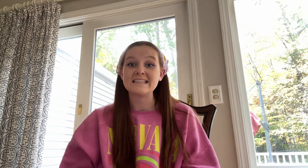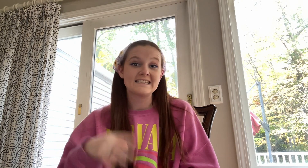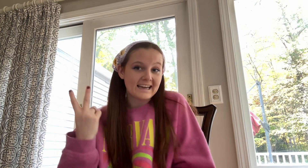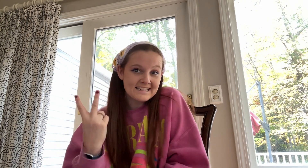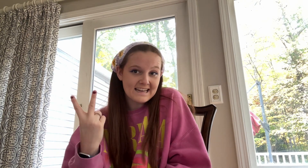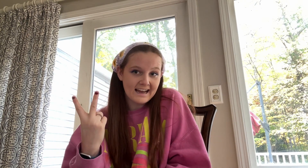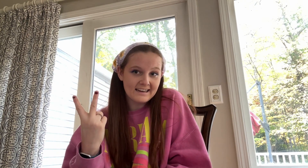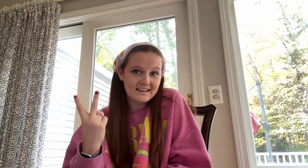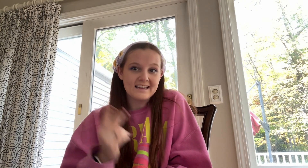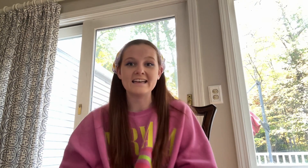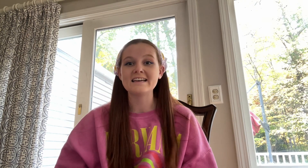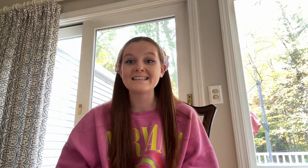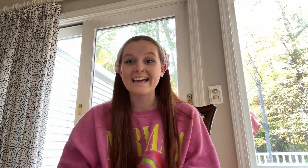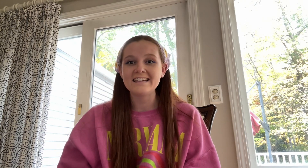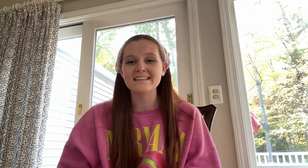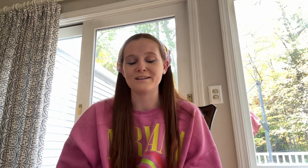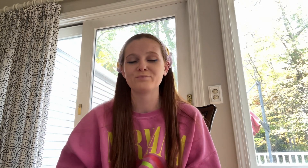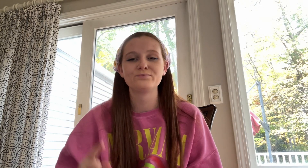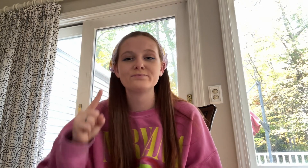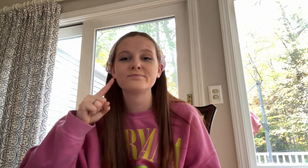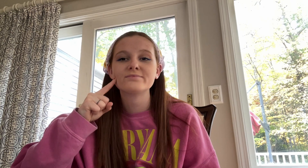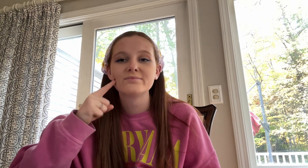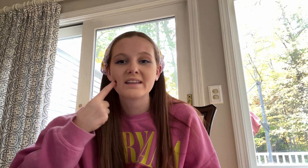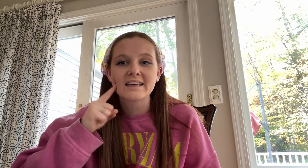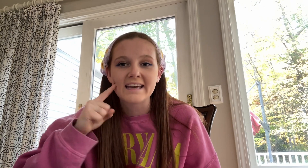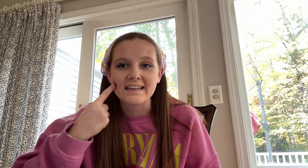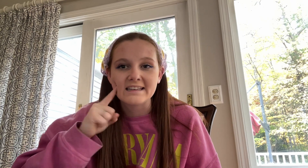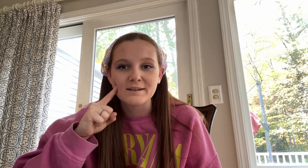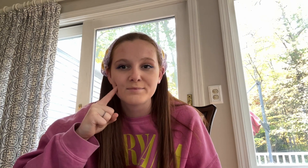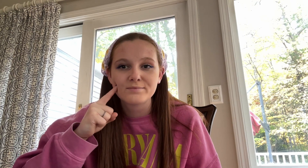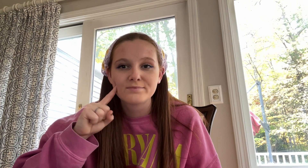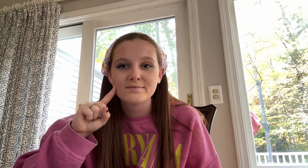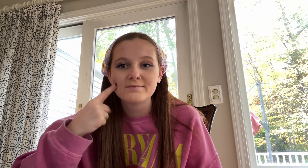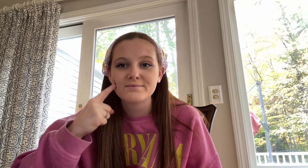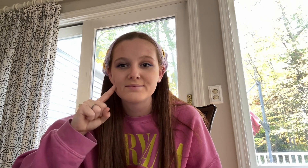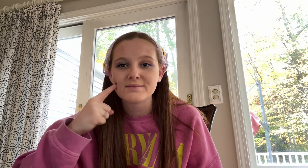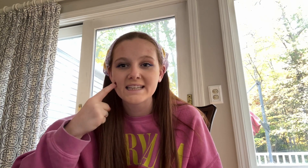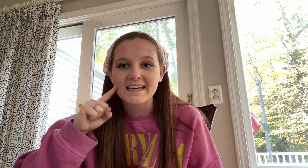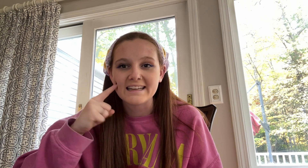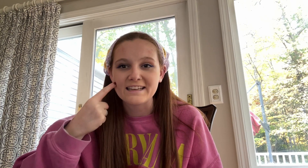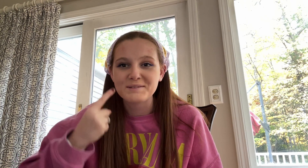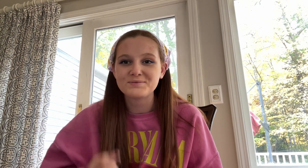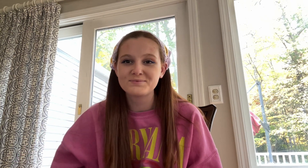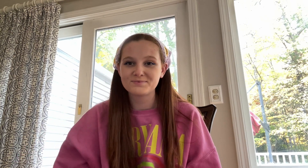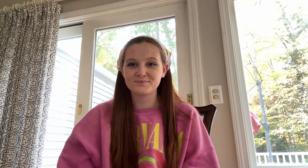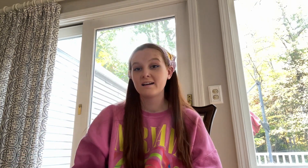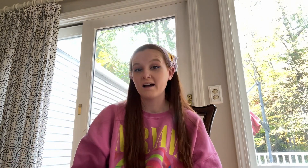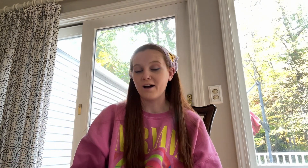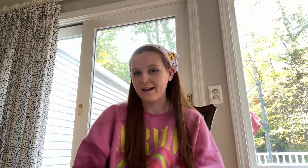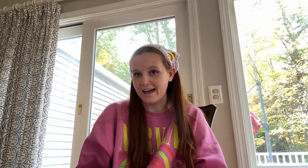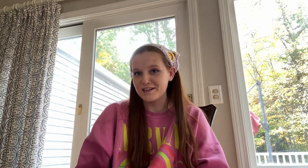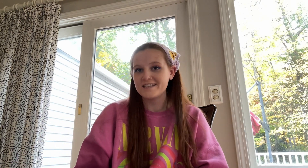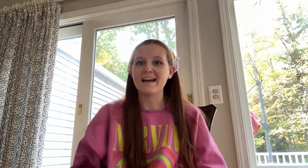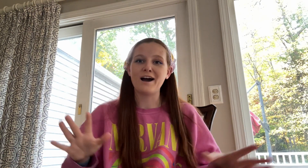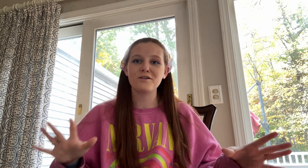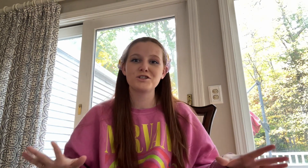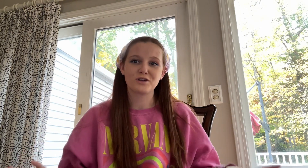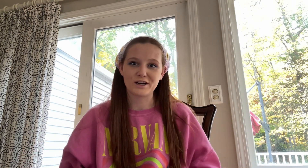Second sign is candy. Candy. Candy. Okay, now trick or